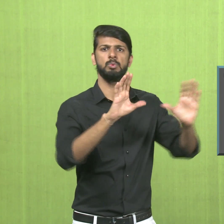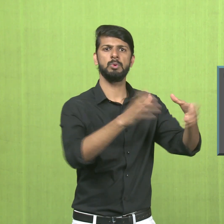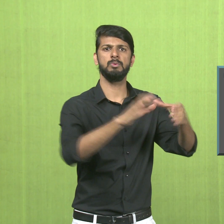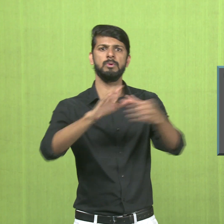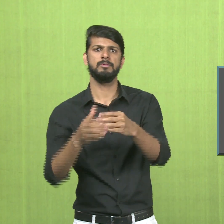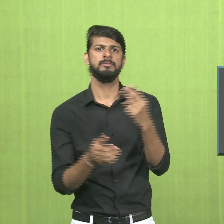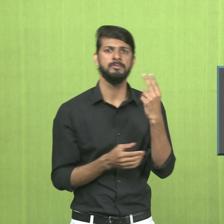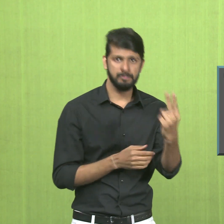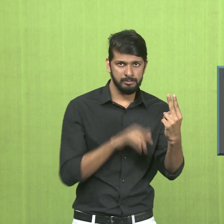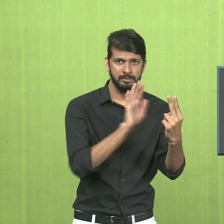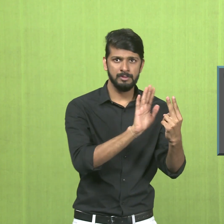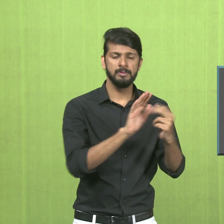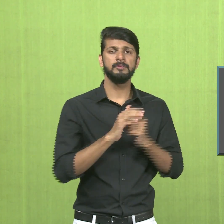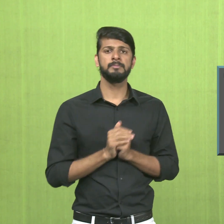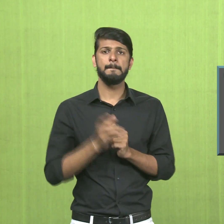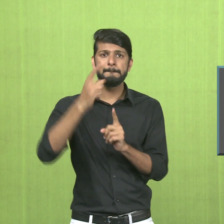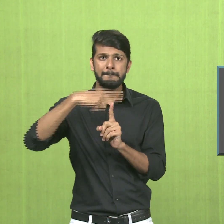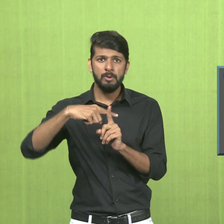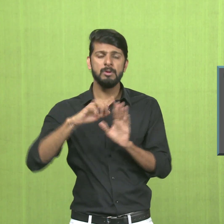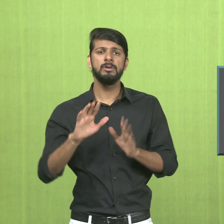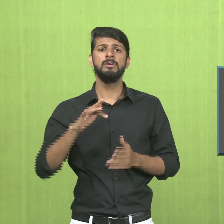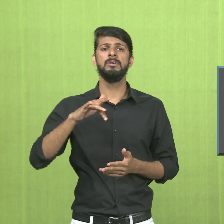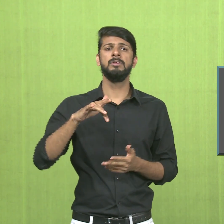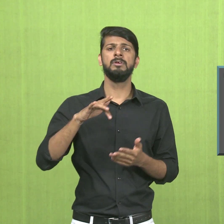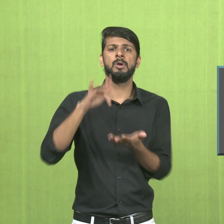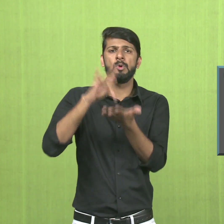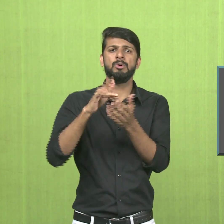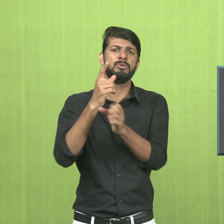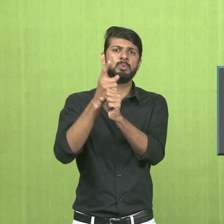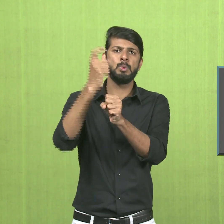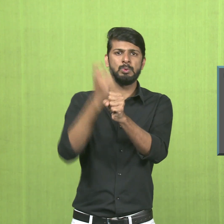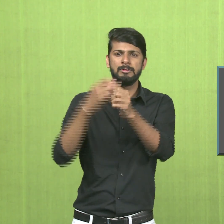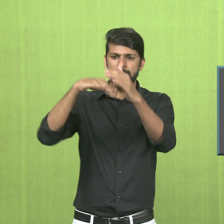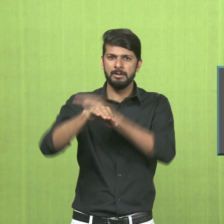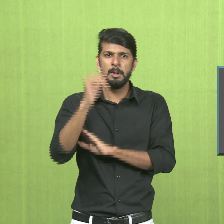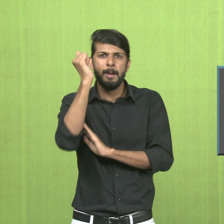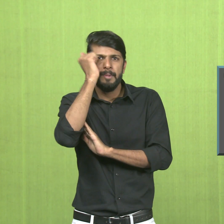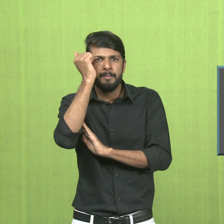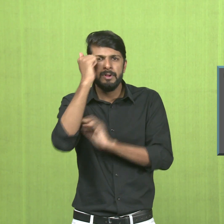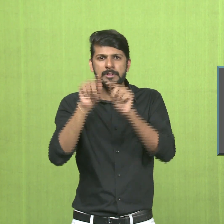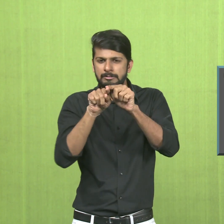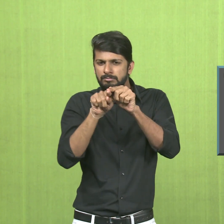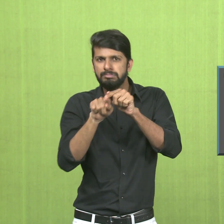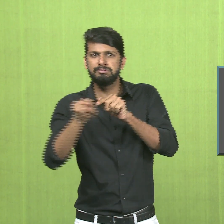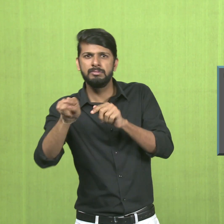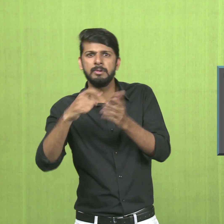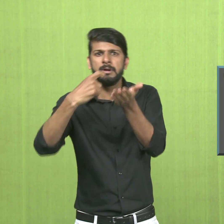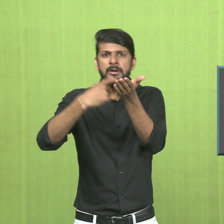So, these are the two groups from the Jhabua district in MP. And then from Gujarat, in